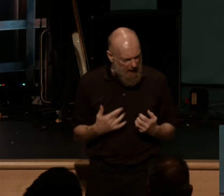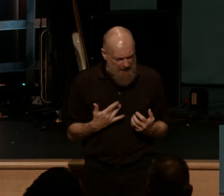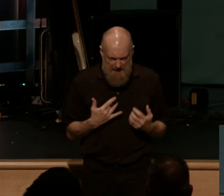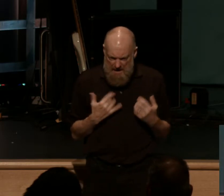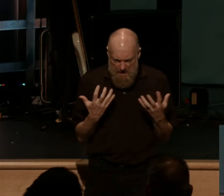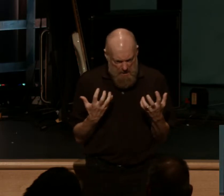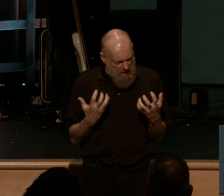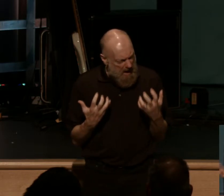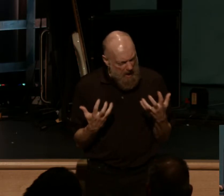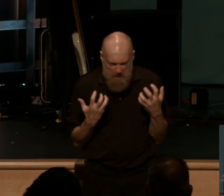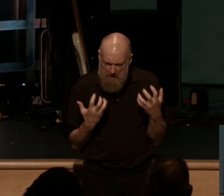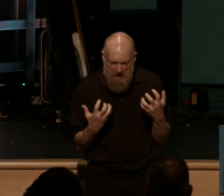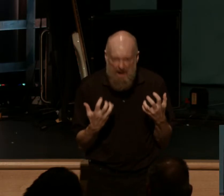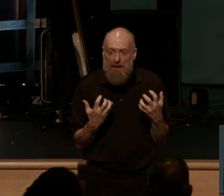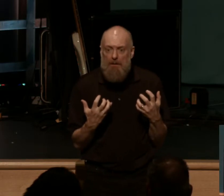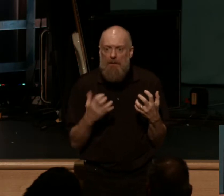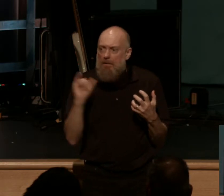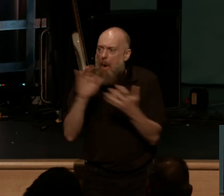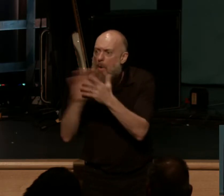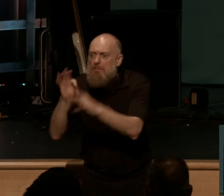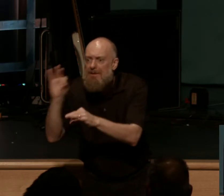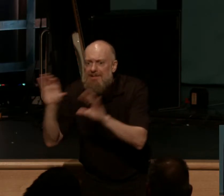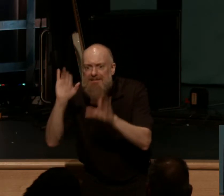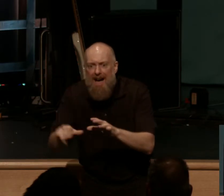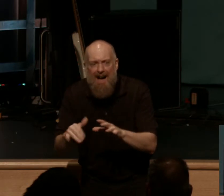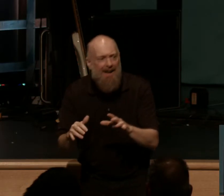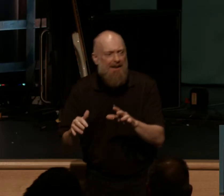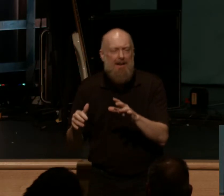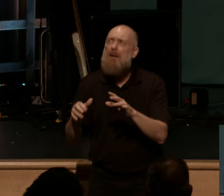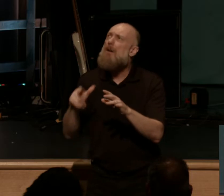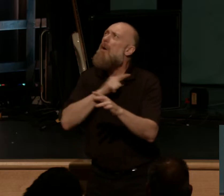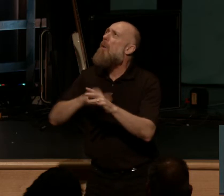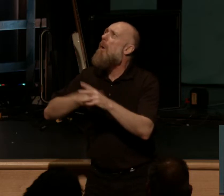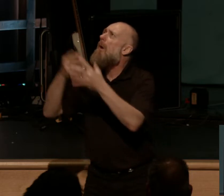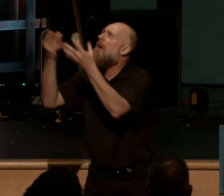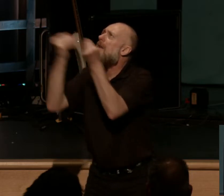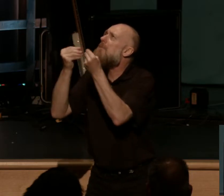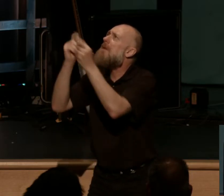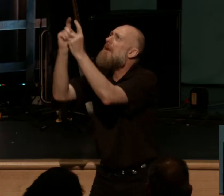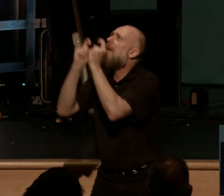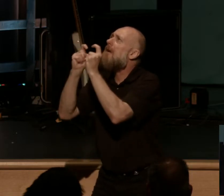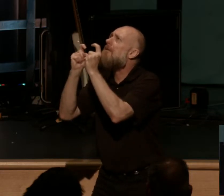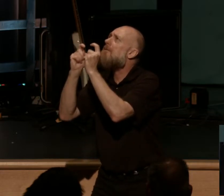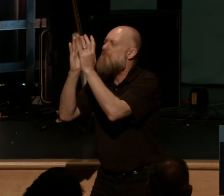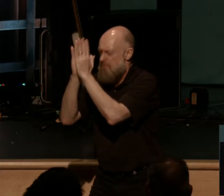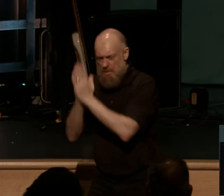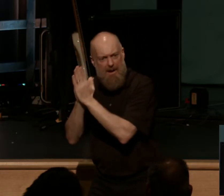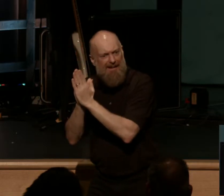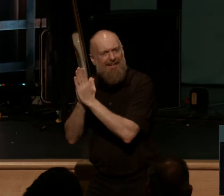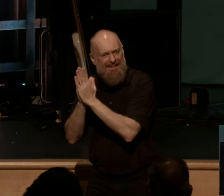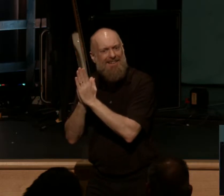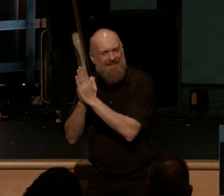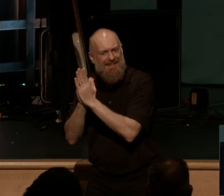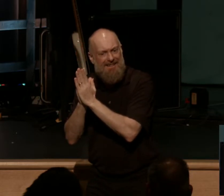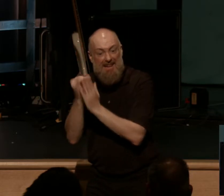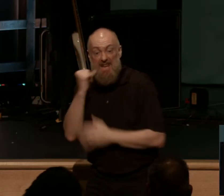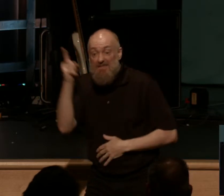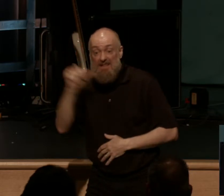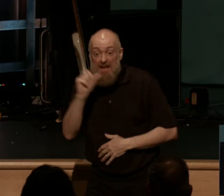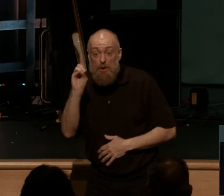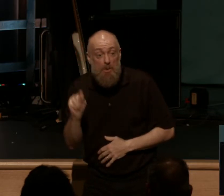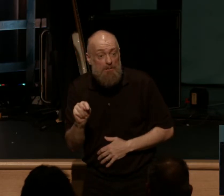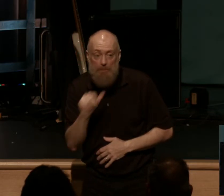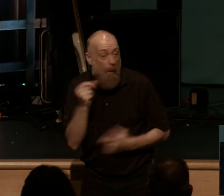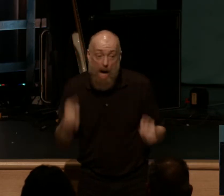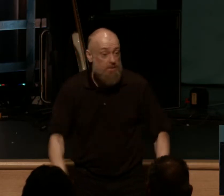right now, that we might see an awesome working of God in the presence of the Lord and the fear of the Lord? Man, God, you do. Because again, if he doesn't do it,